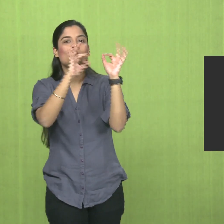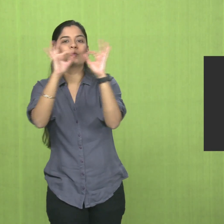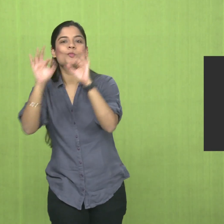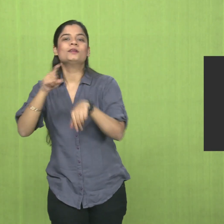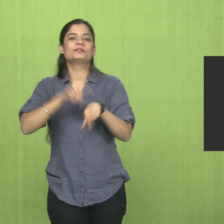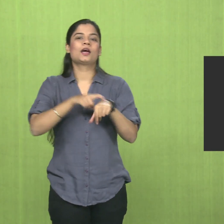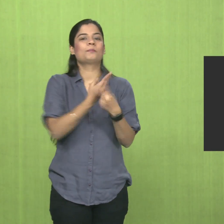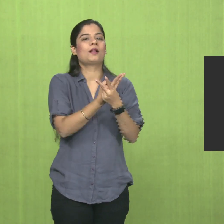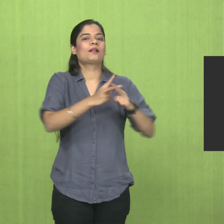daily activities.